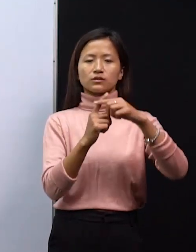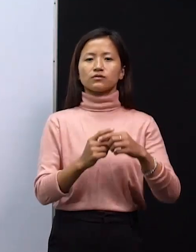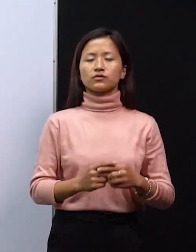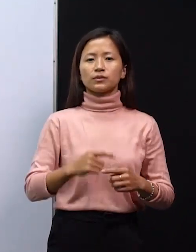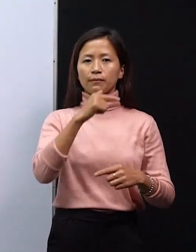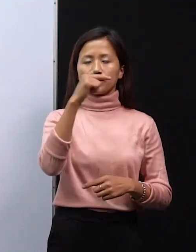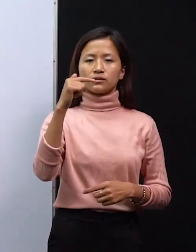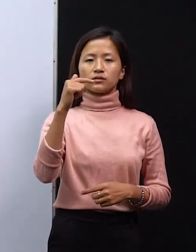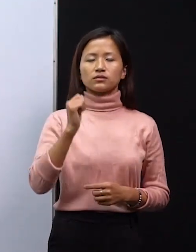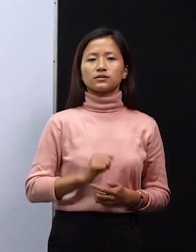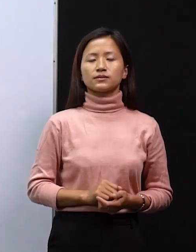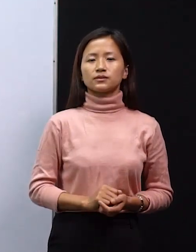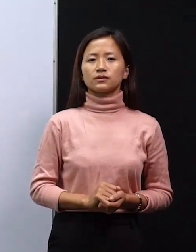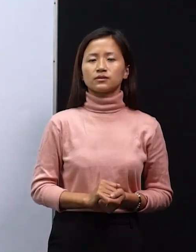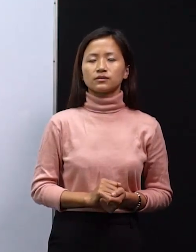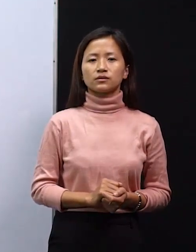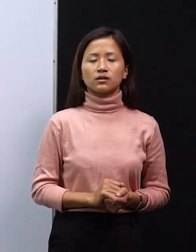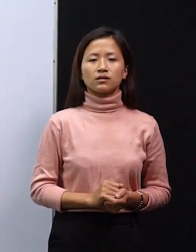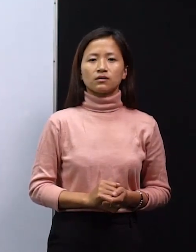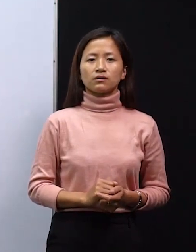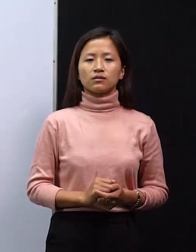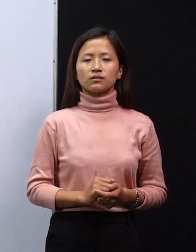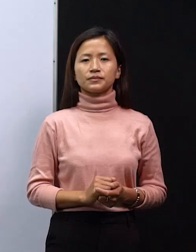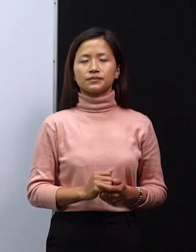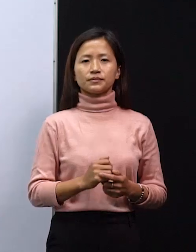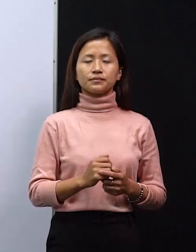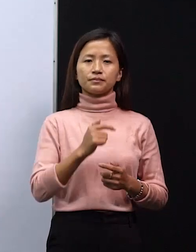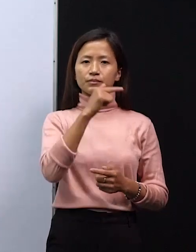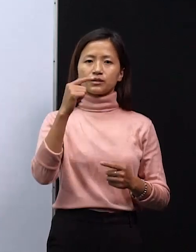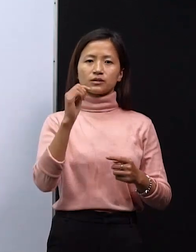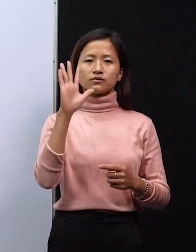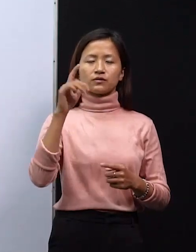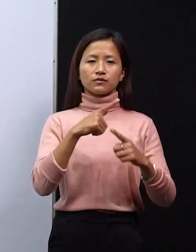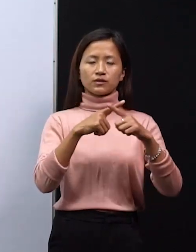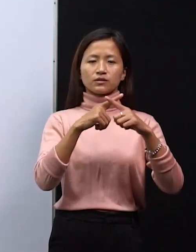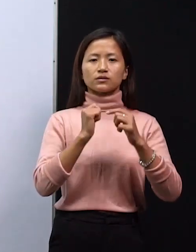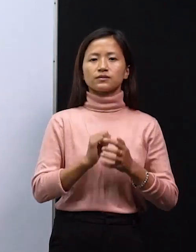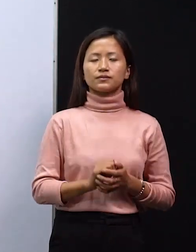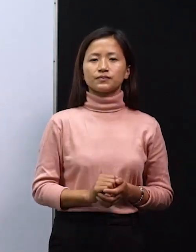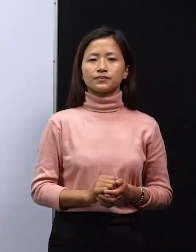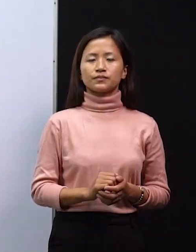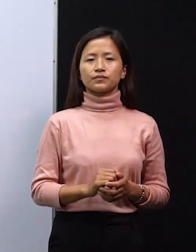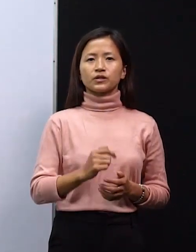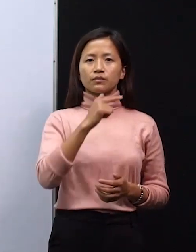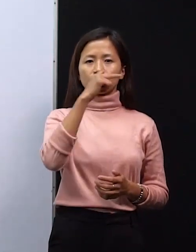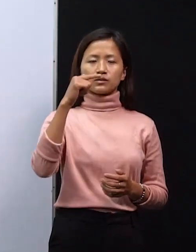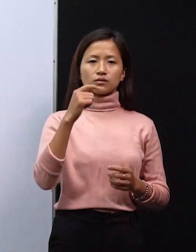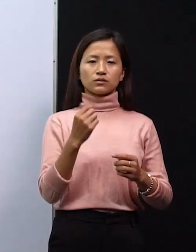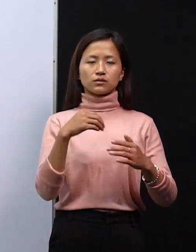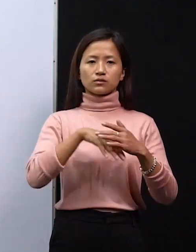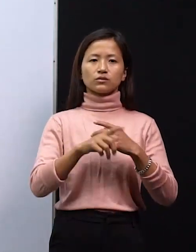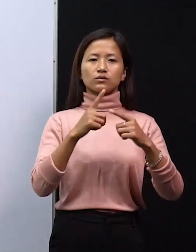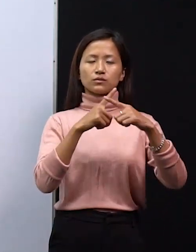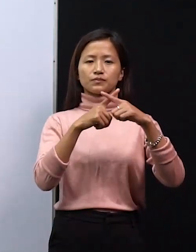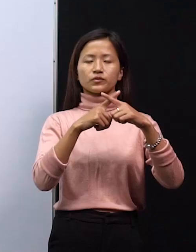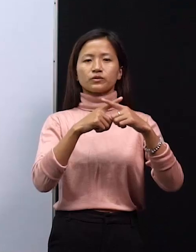not change. Minus 5x. Now to write this term, the second term, I have to multiply minus in the plus,